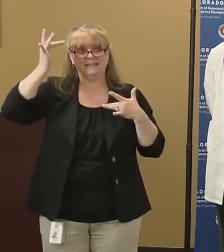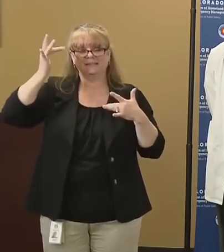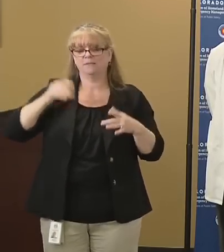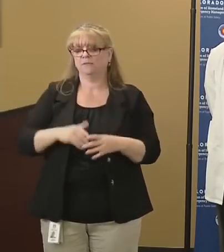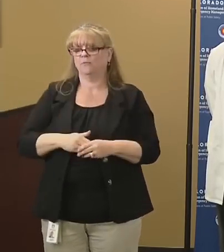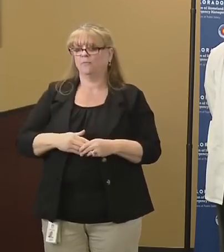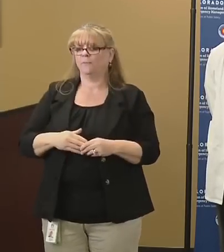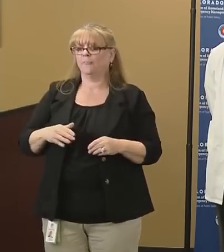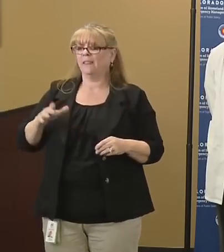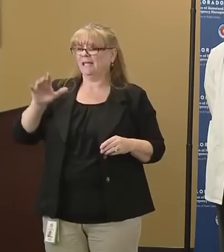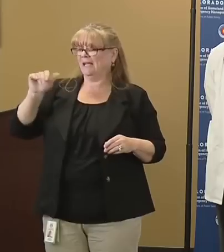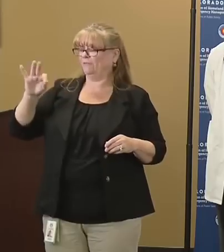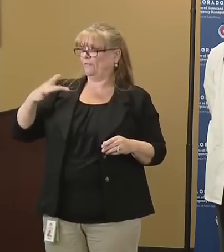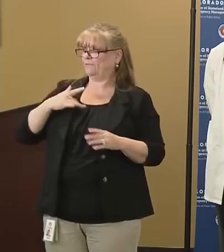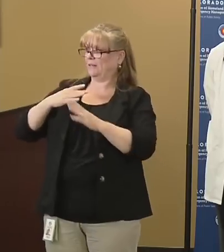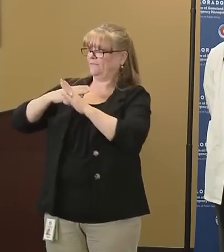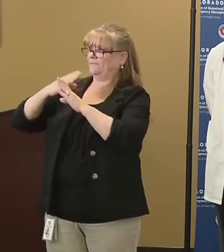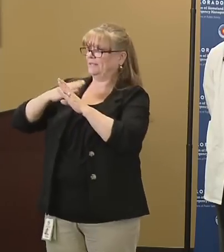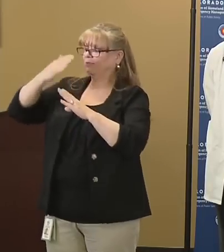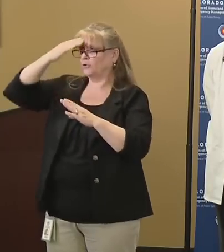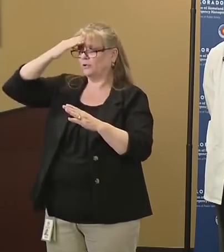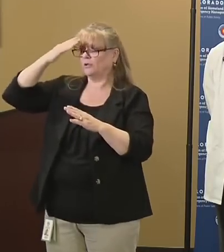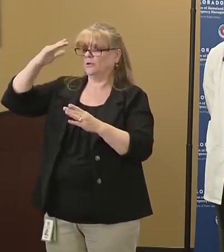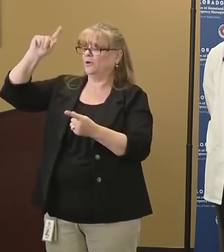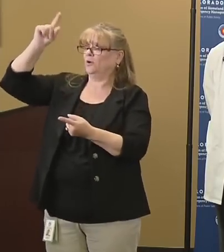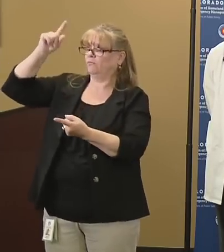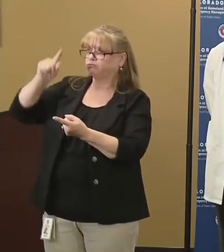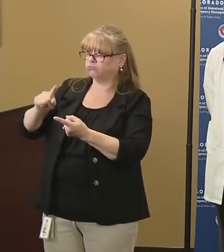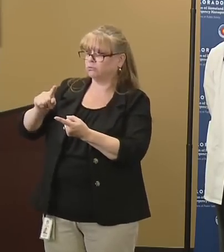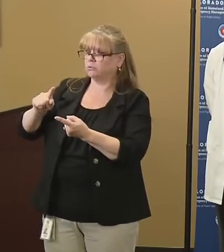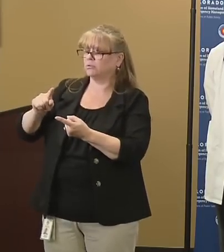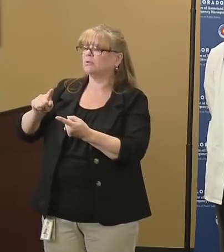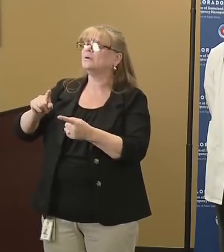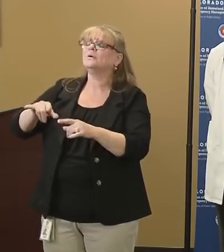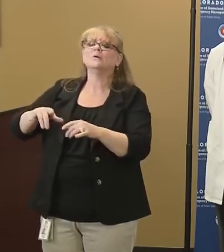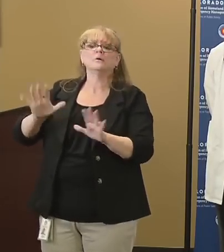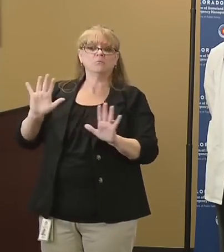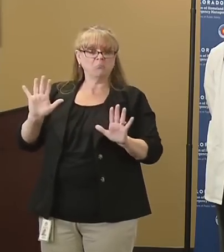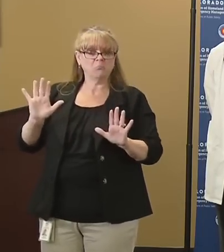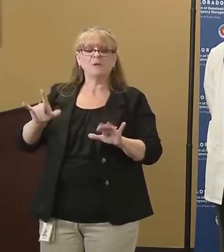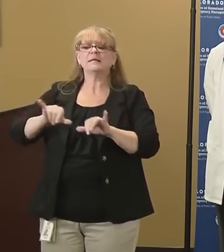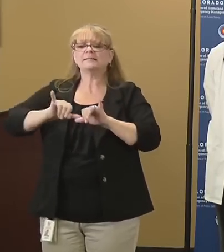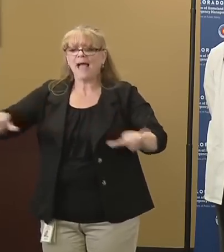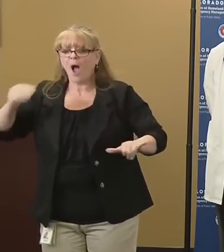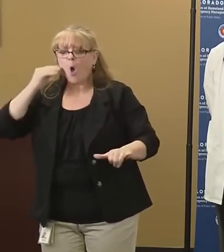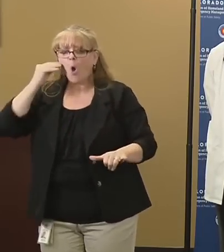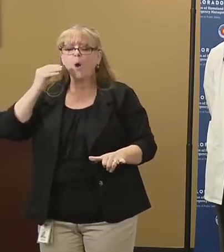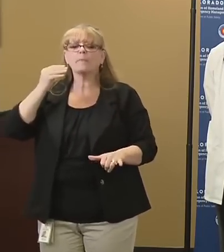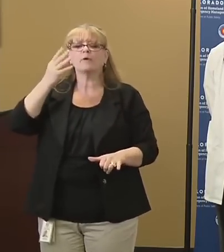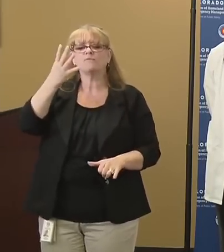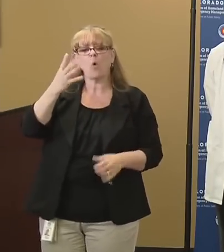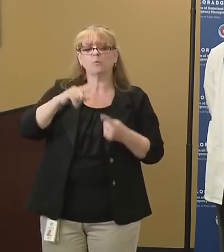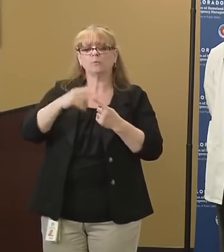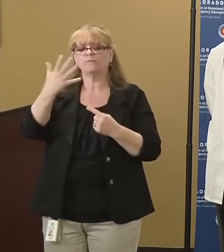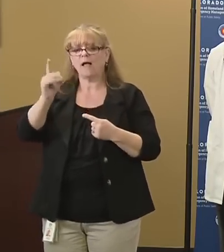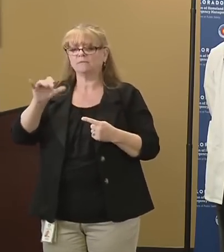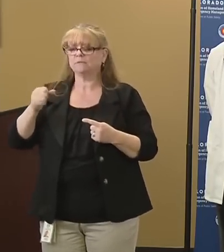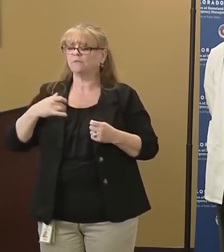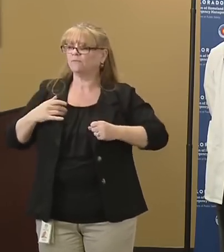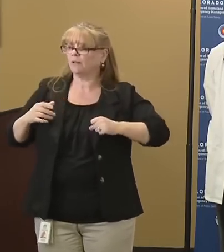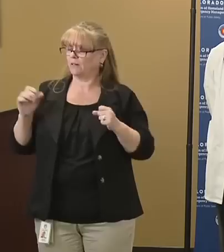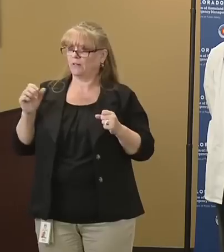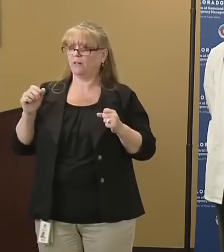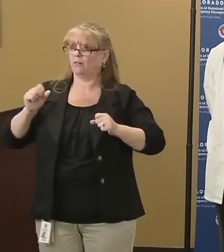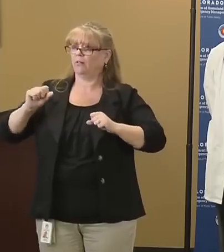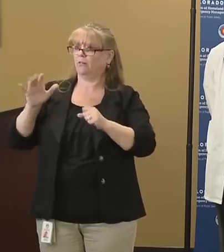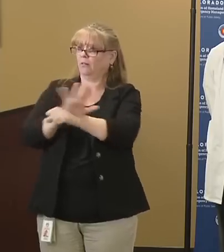final symptom is resolved, meaning your fever's gone, your cough's gone, your sore throat's gone, whatever that final symptom is, because the fever could go away earlier. You